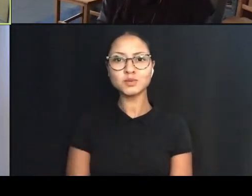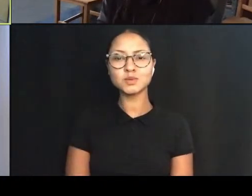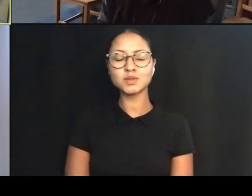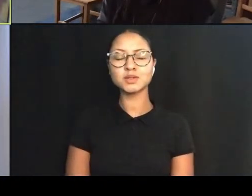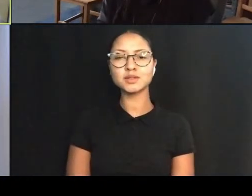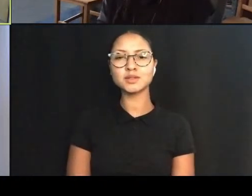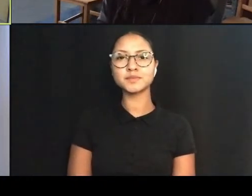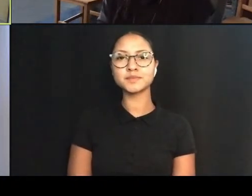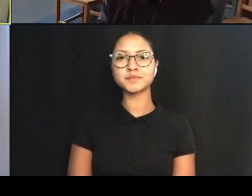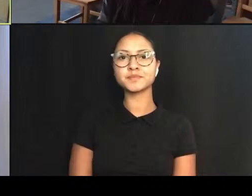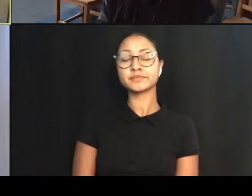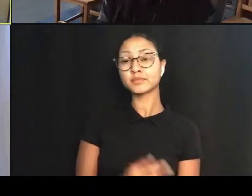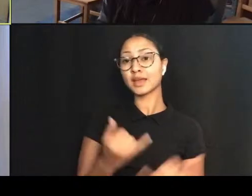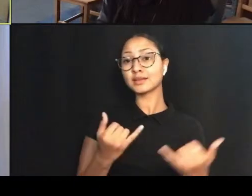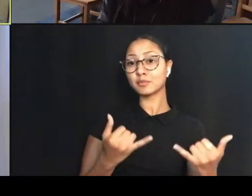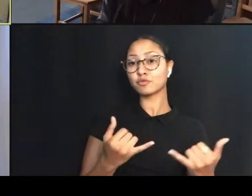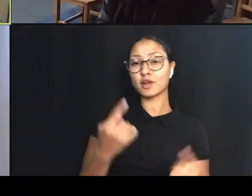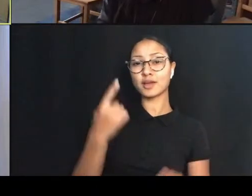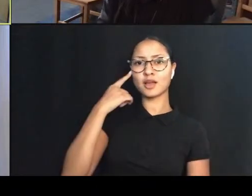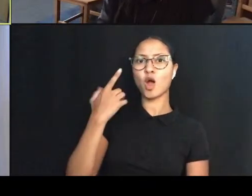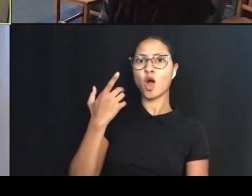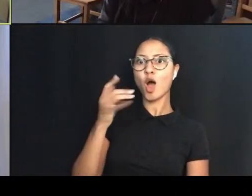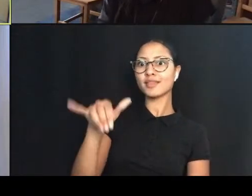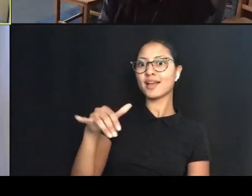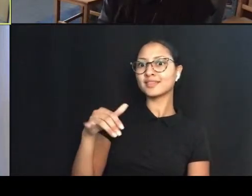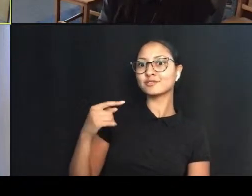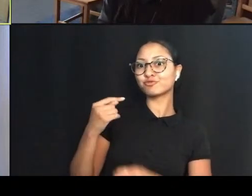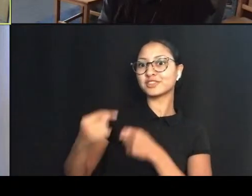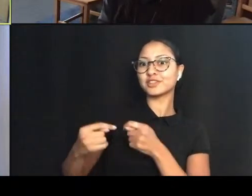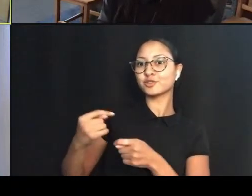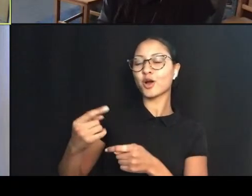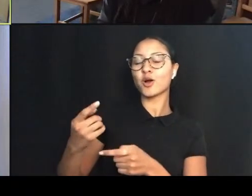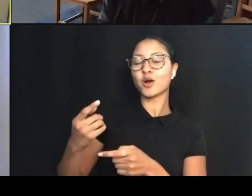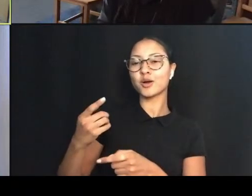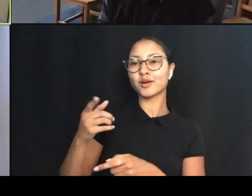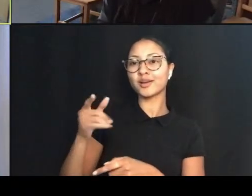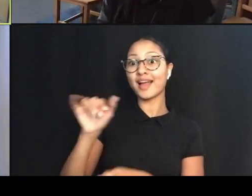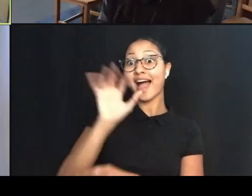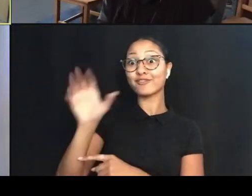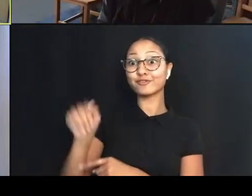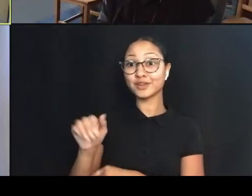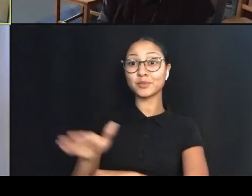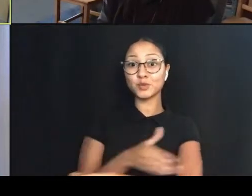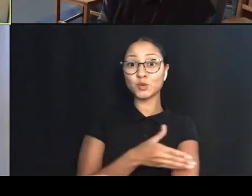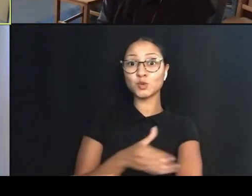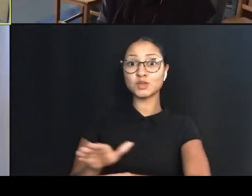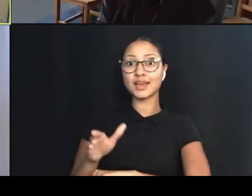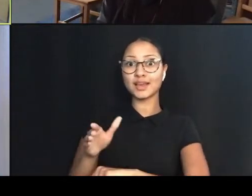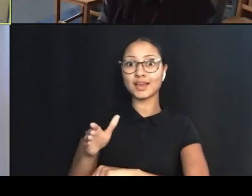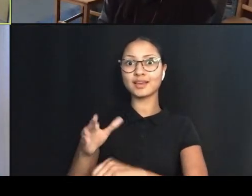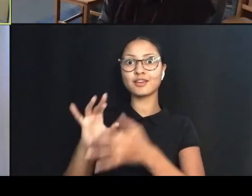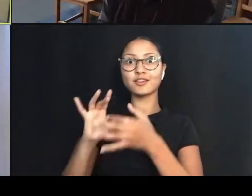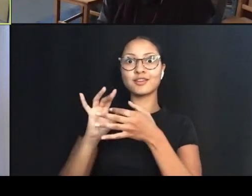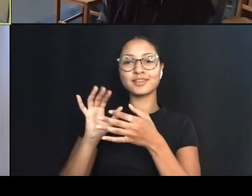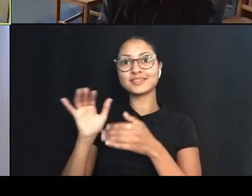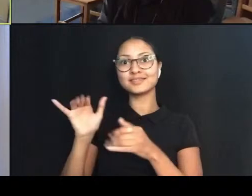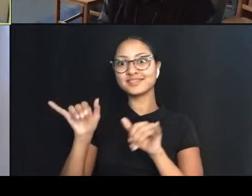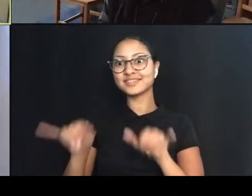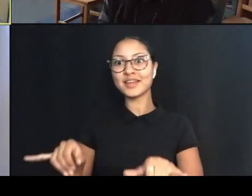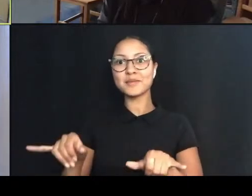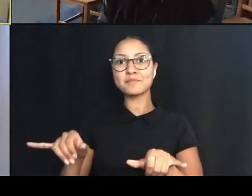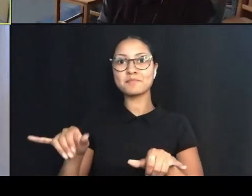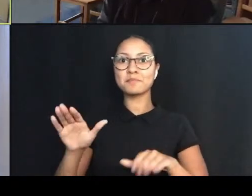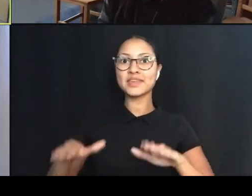beat and I tell stories. So my thing is like, change is a part of tradition. Like gray areas make everything